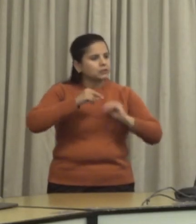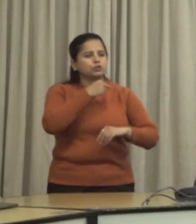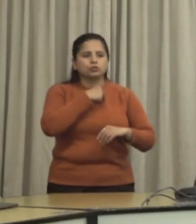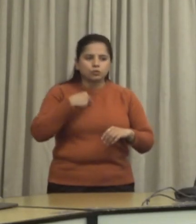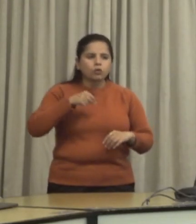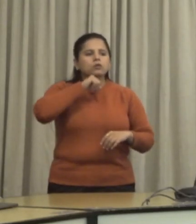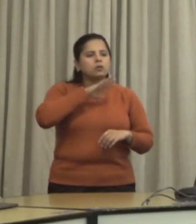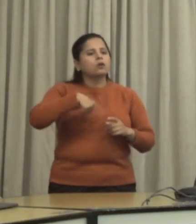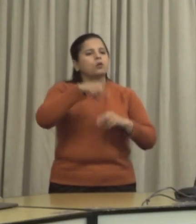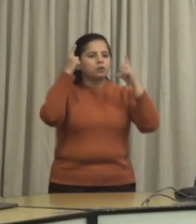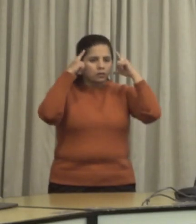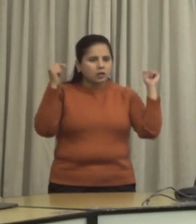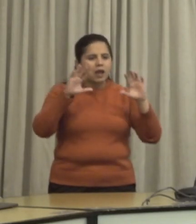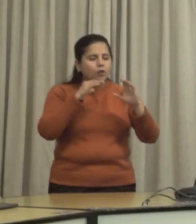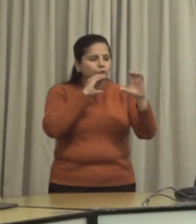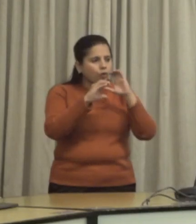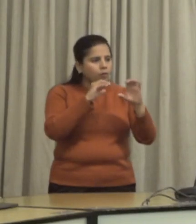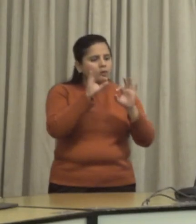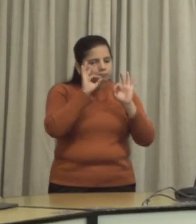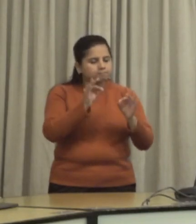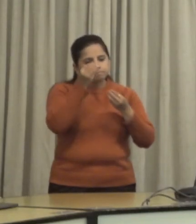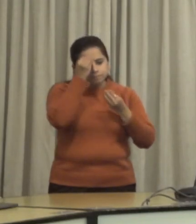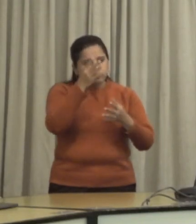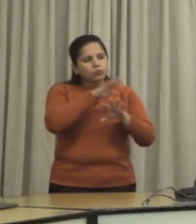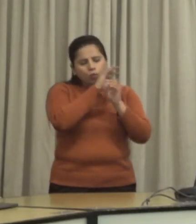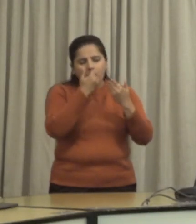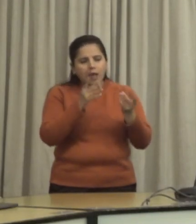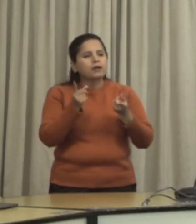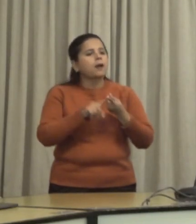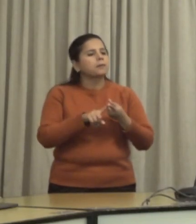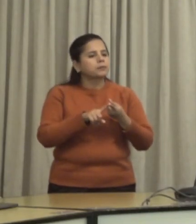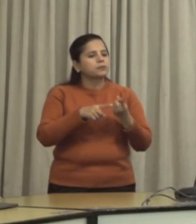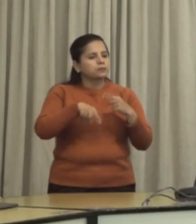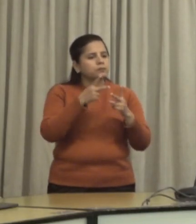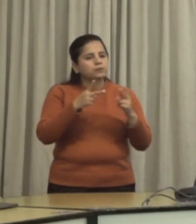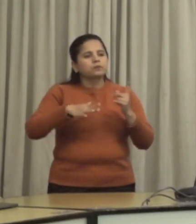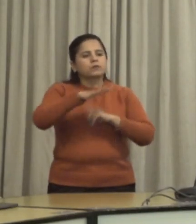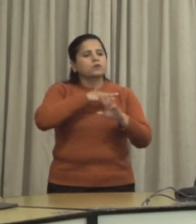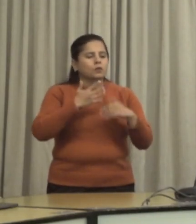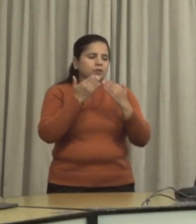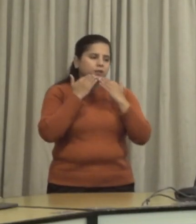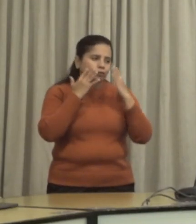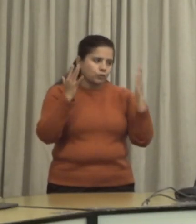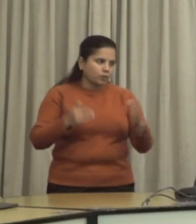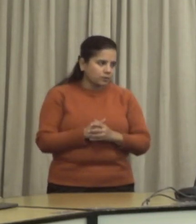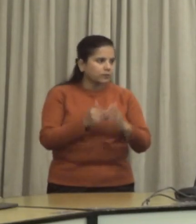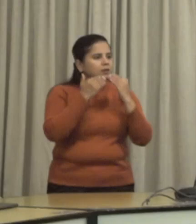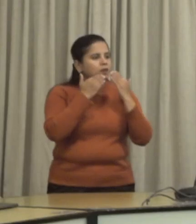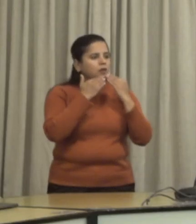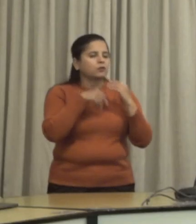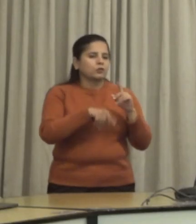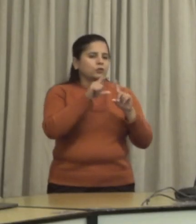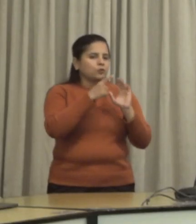our youngsters, our nurses how to communicate properly in every circumstances, in various situations. Thank you very much. Thank you, Dr.